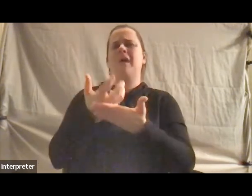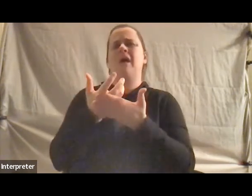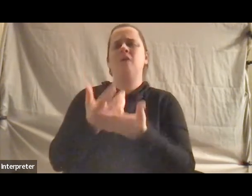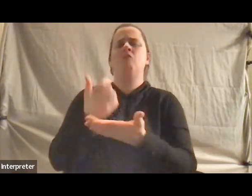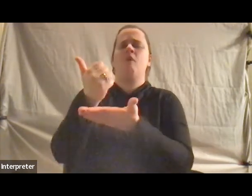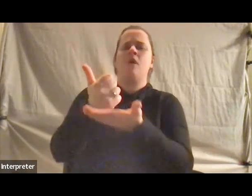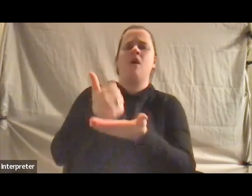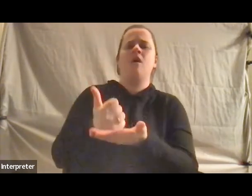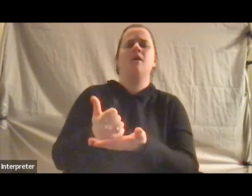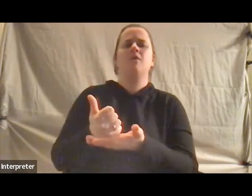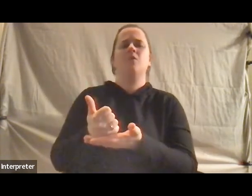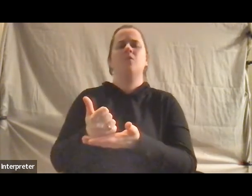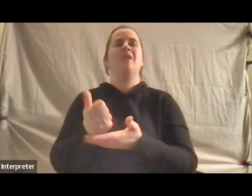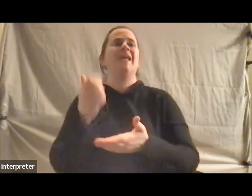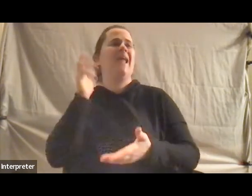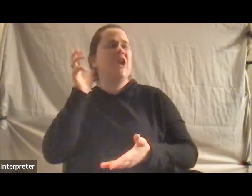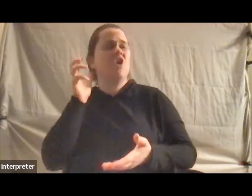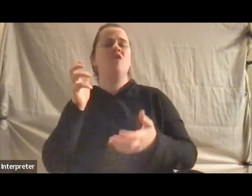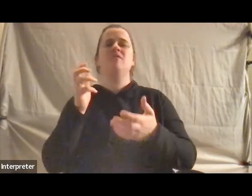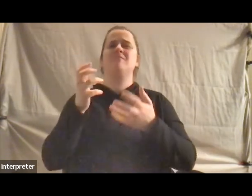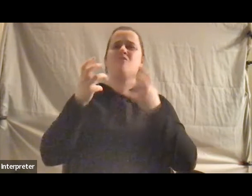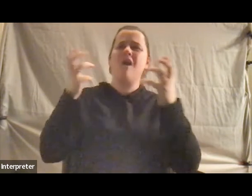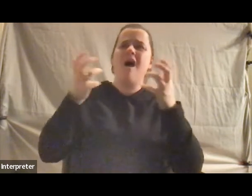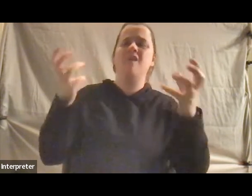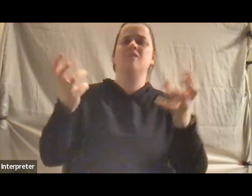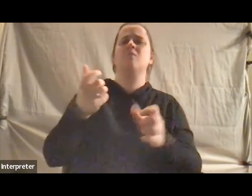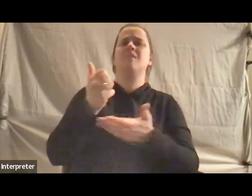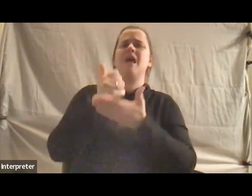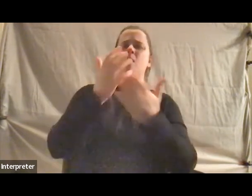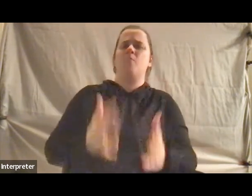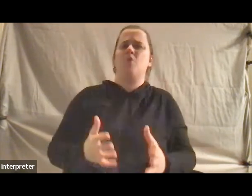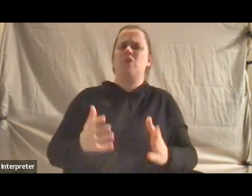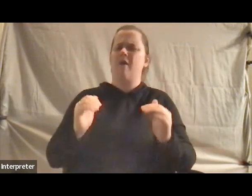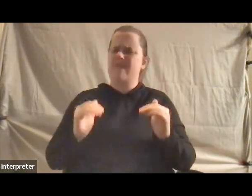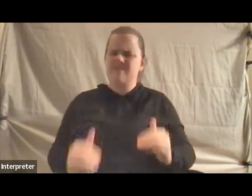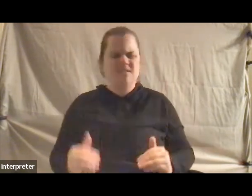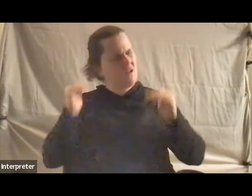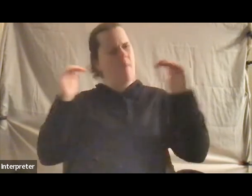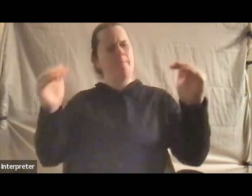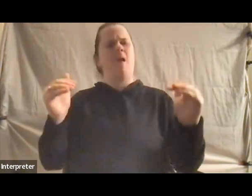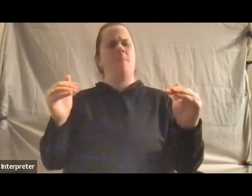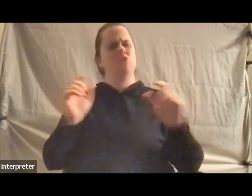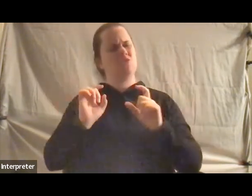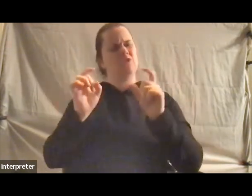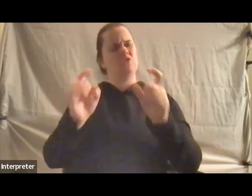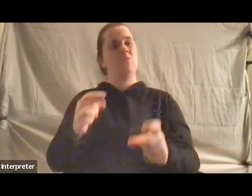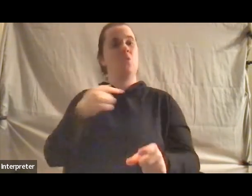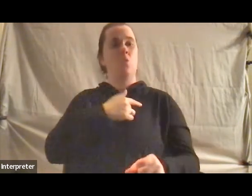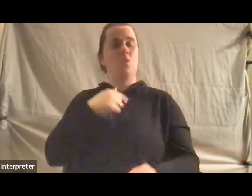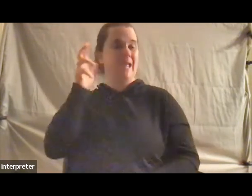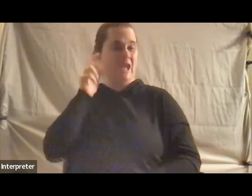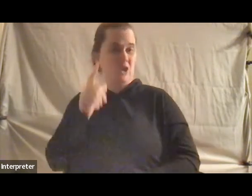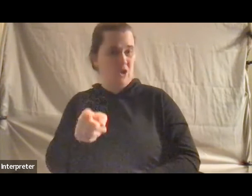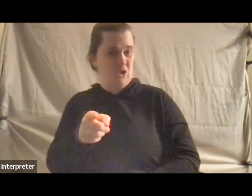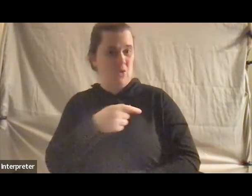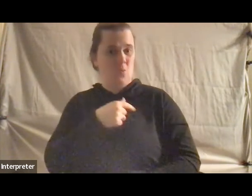hear cries from the helpers stepping up to ask how they can contribute. We hear you, we